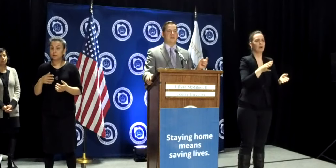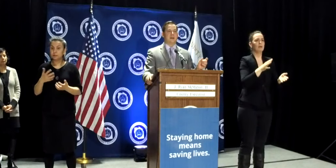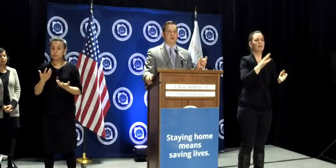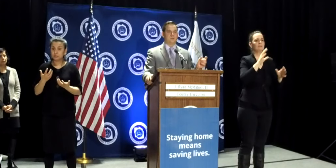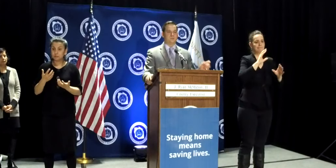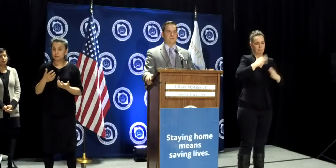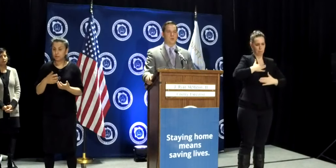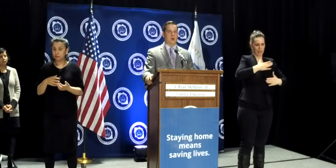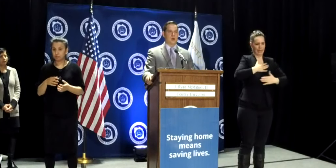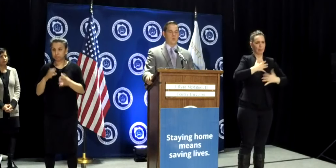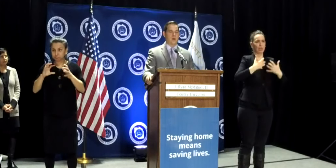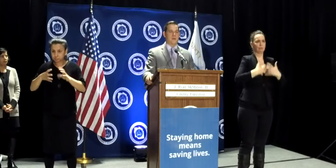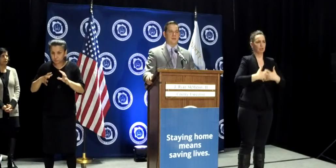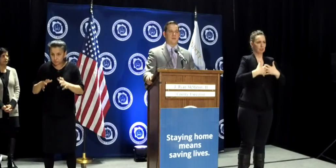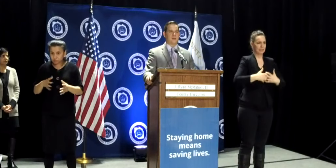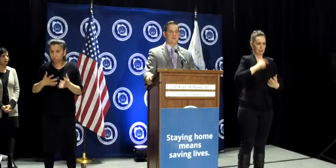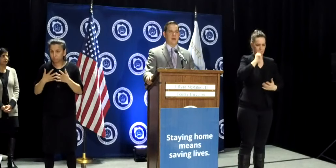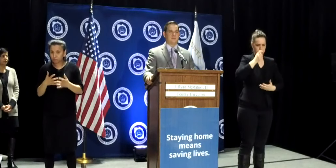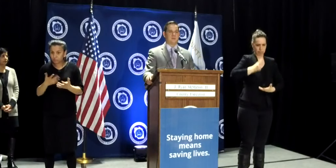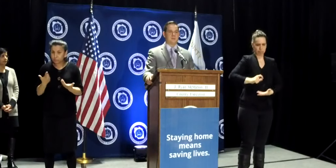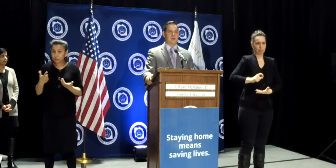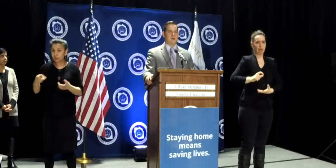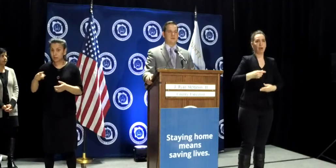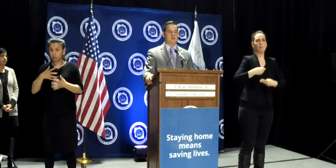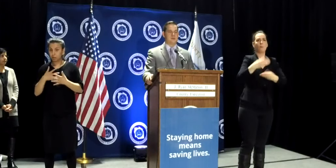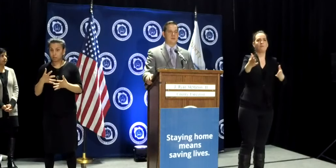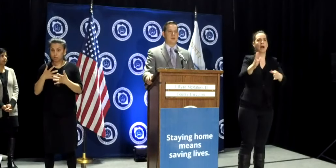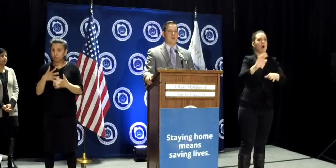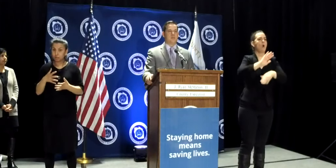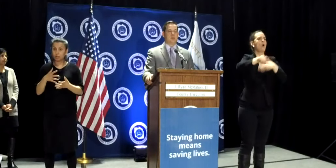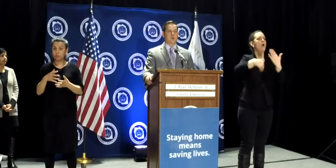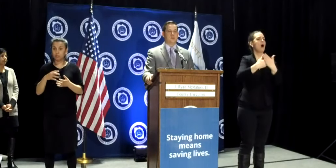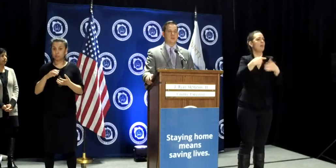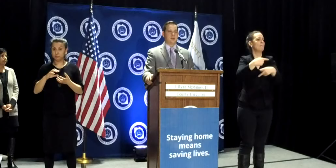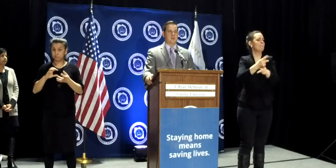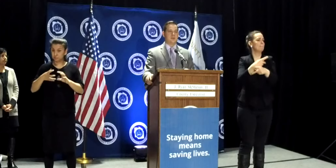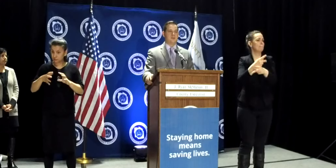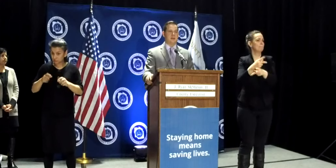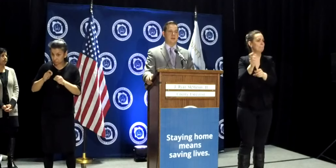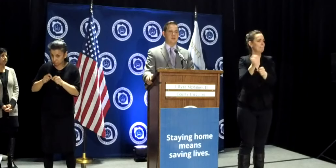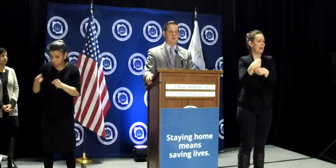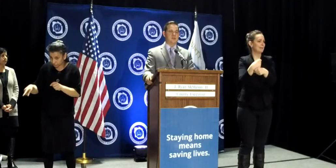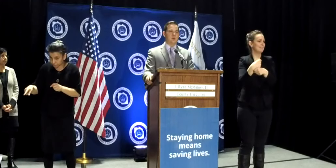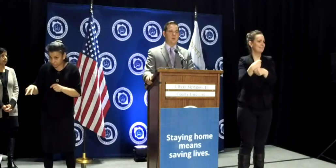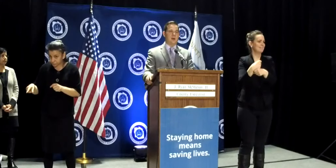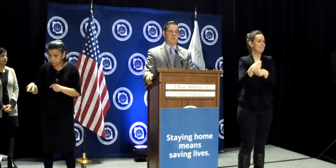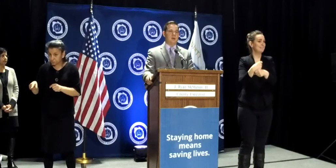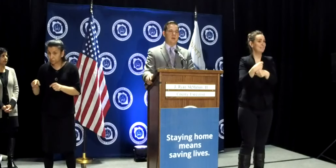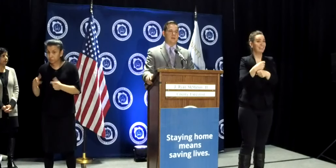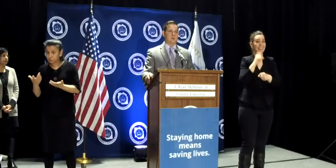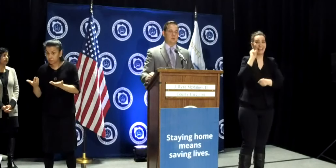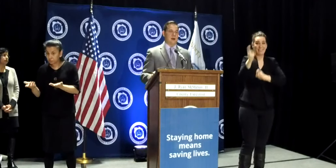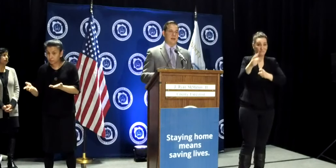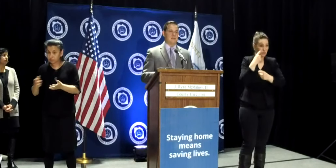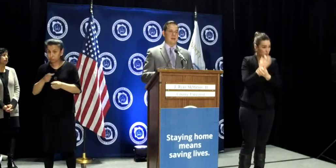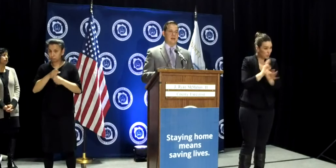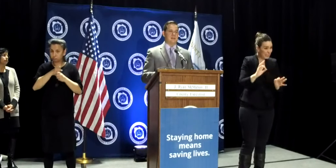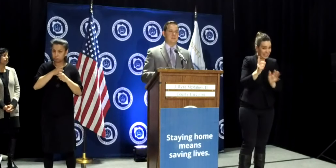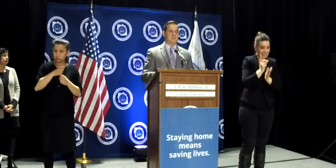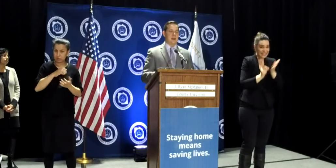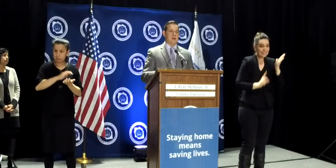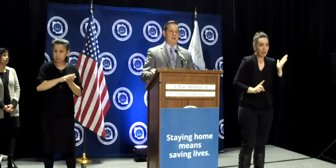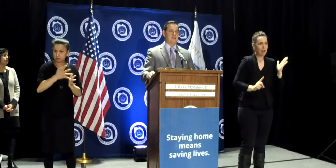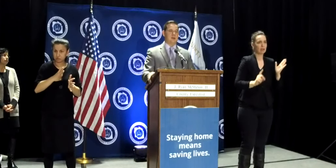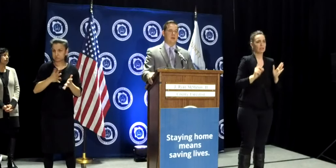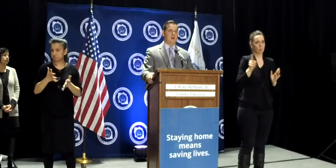a ventilator, one that they could have kept for themselves and just built these ventilators and sold them. They realized that